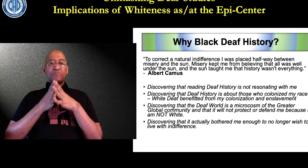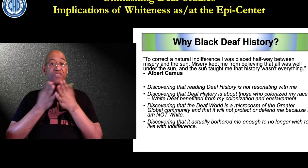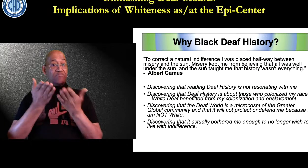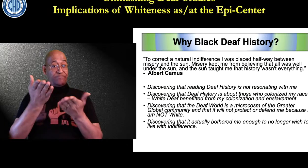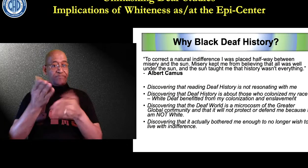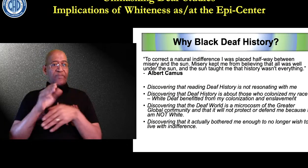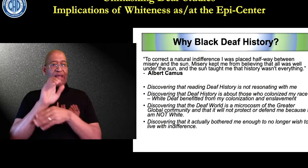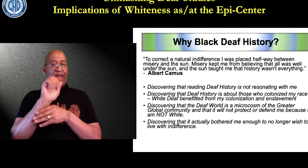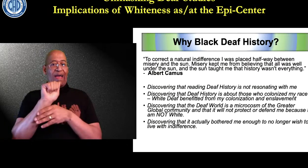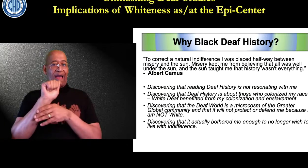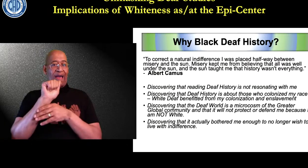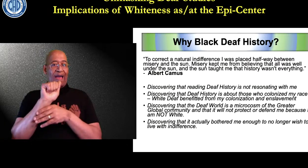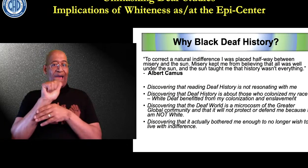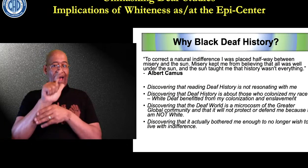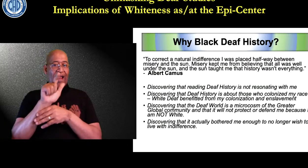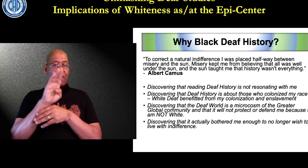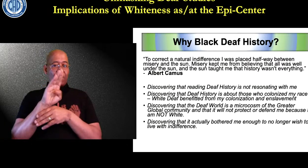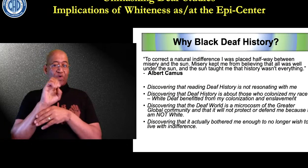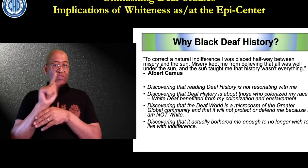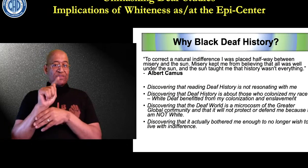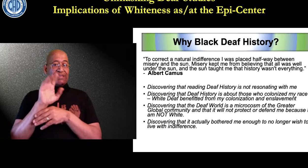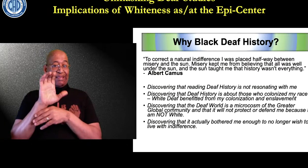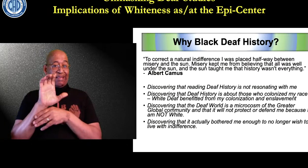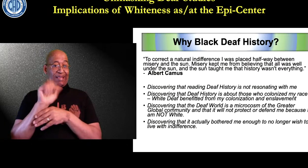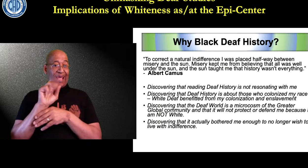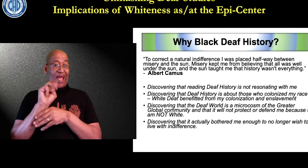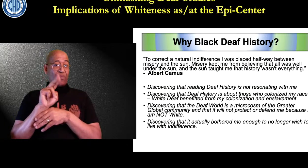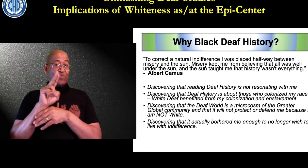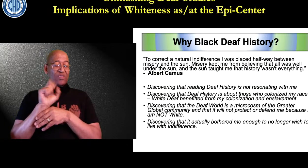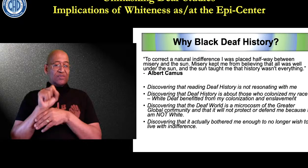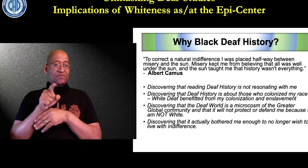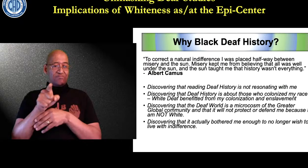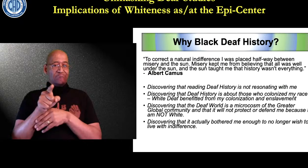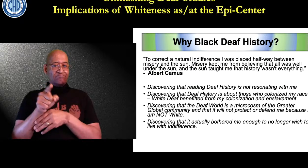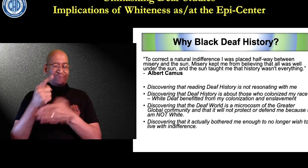So why is it that we have Black and Deaf history? Why is that important?